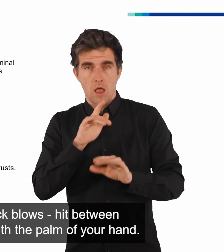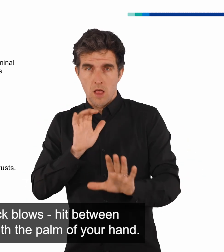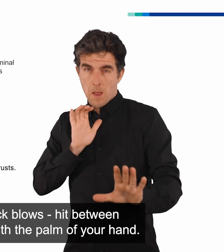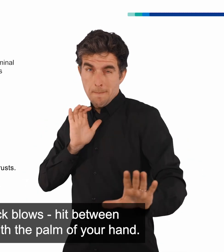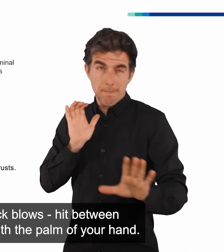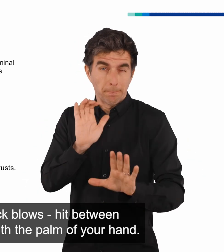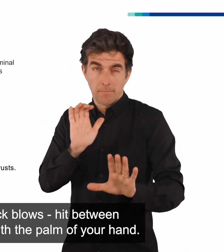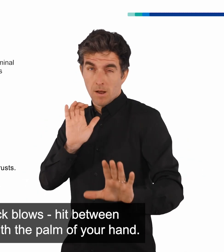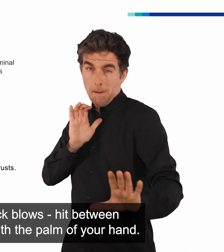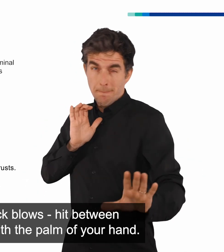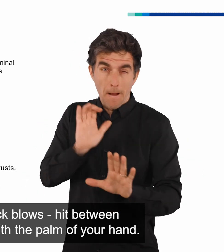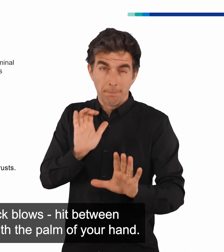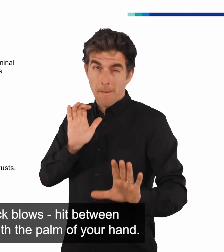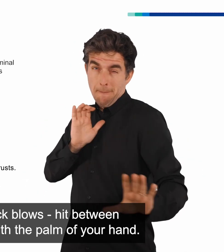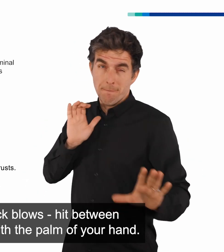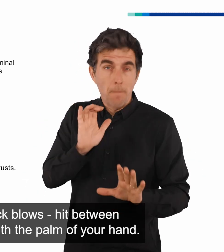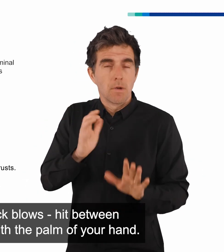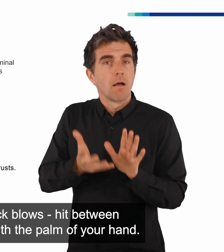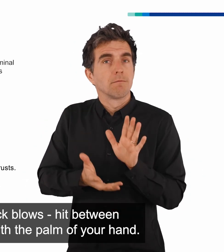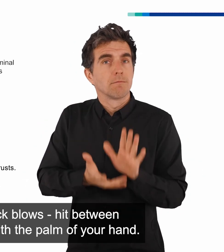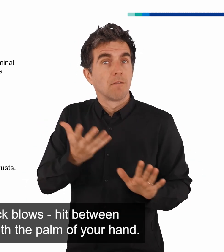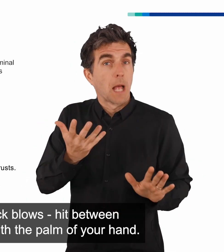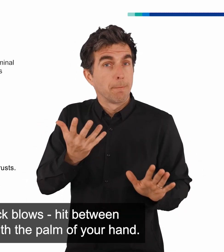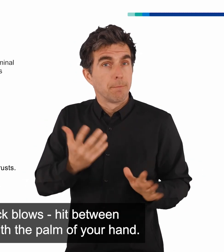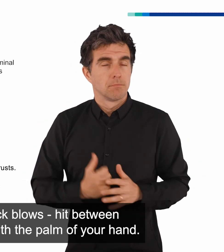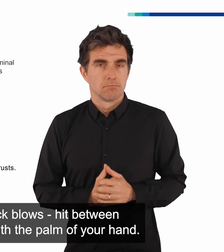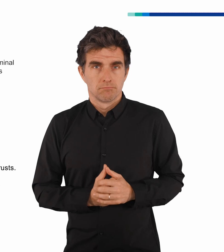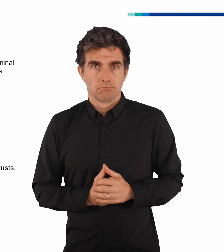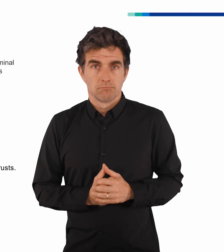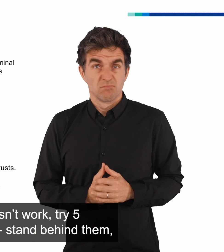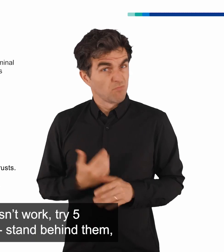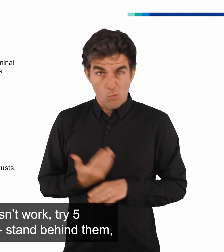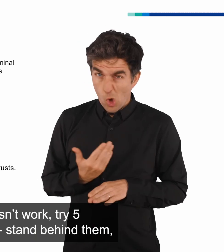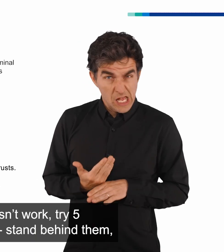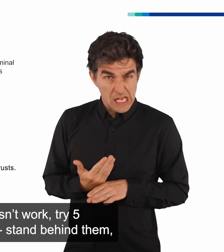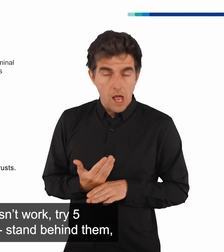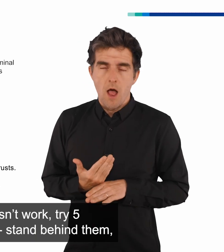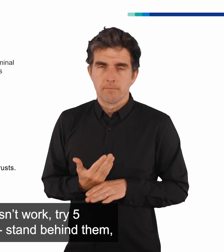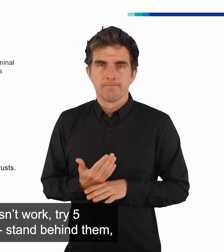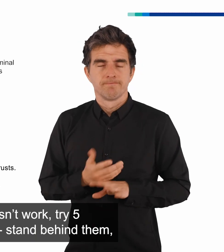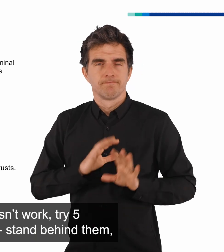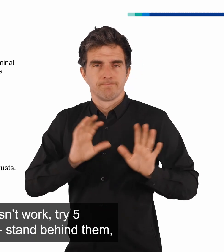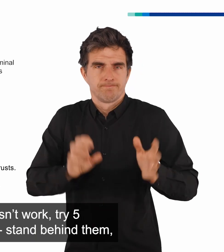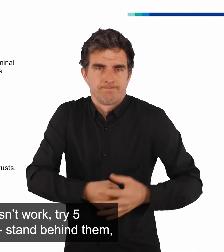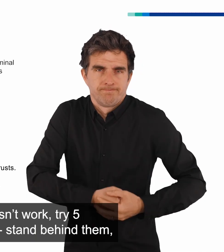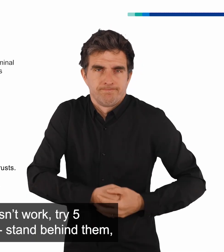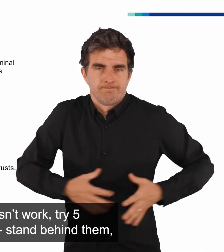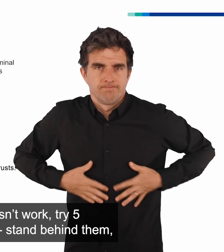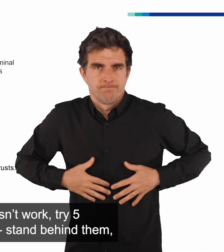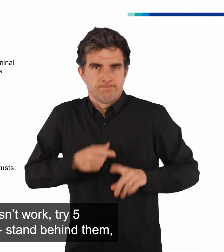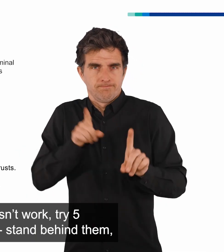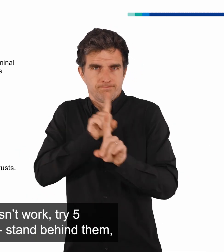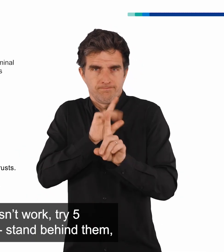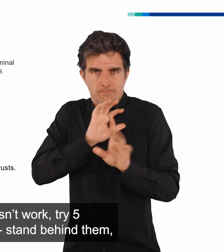call 999 and keep trying the back blows and thrusts. If they collapse, start